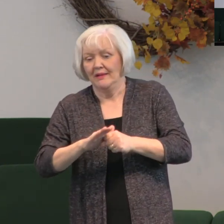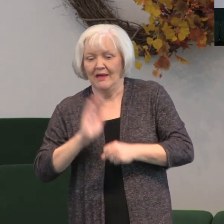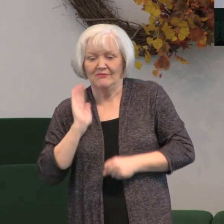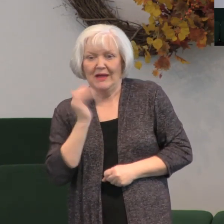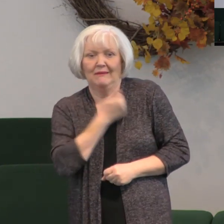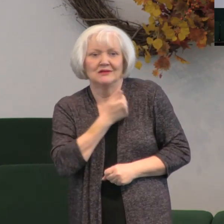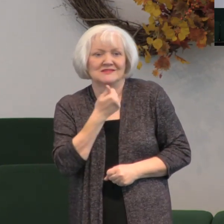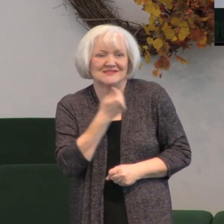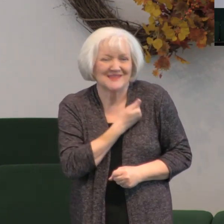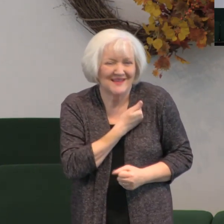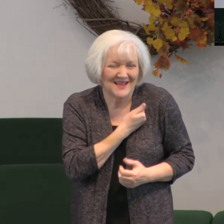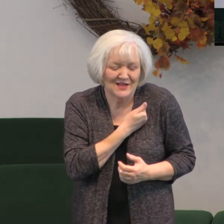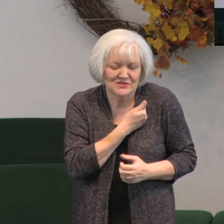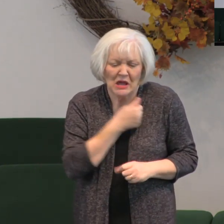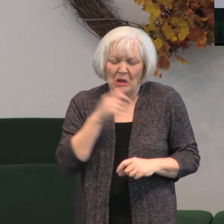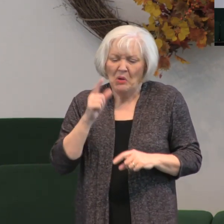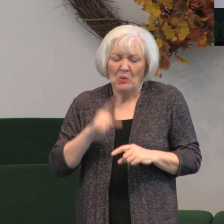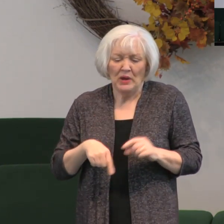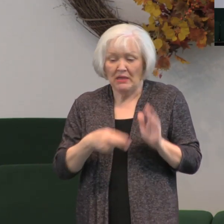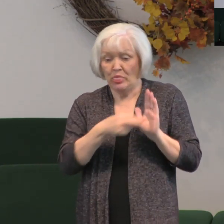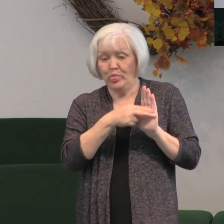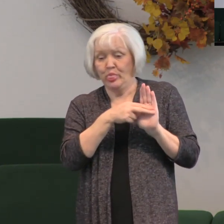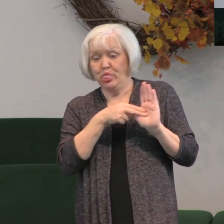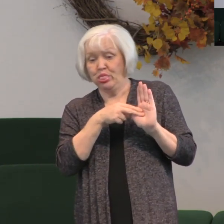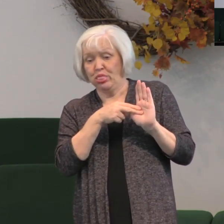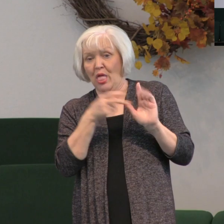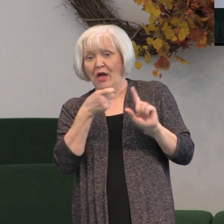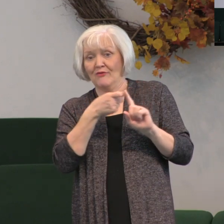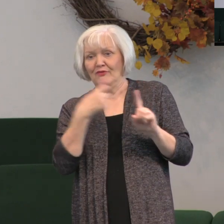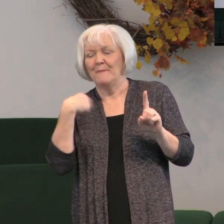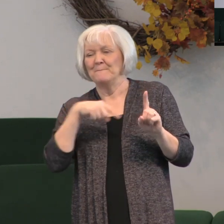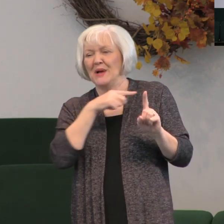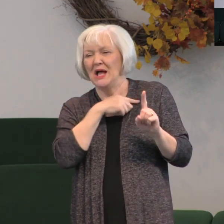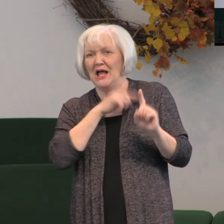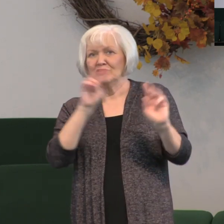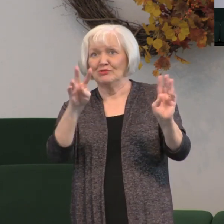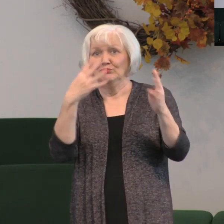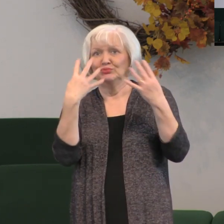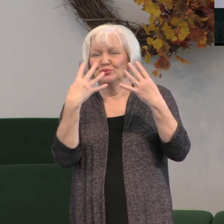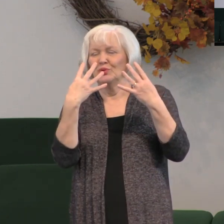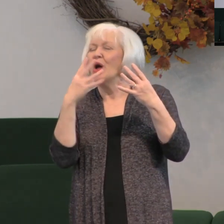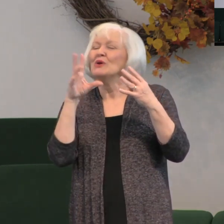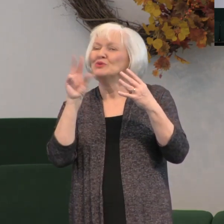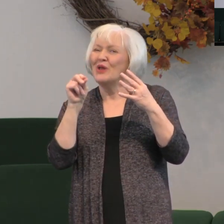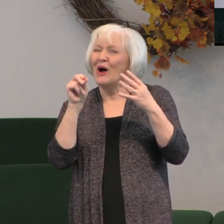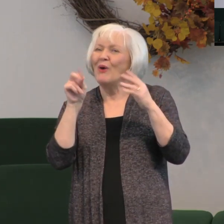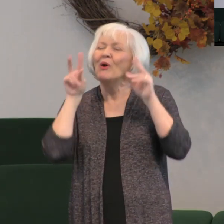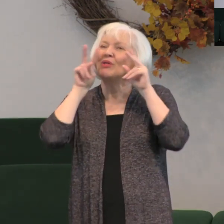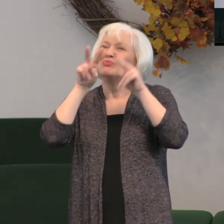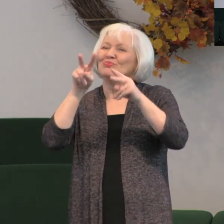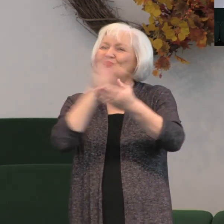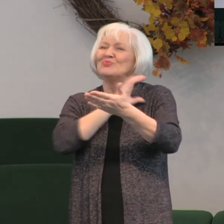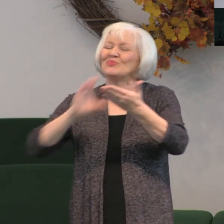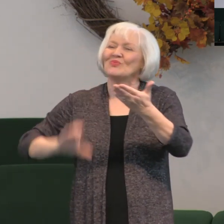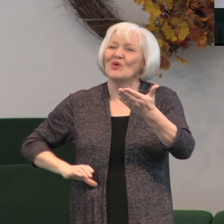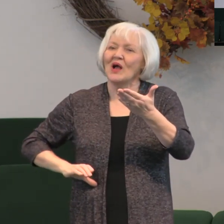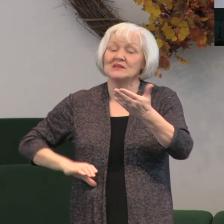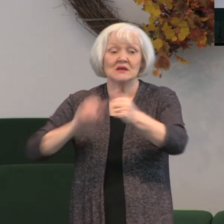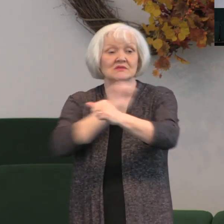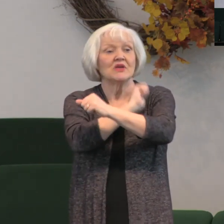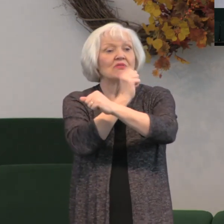in ourselves to claim anything as coming from us but our sufficiency is from Christ where do you gain the